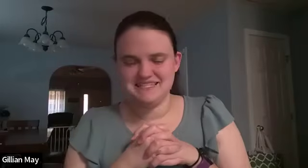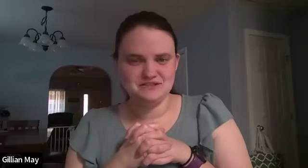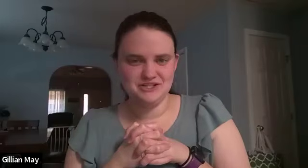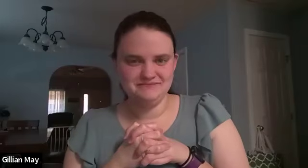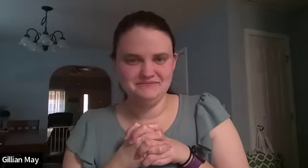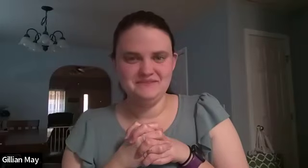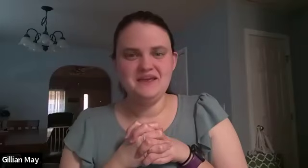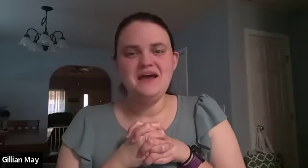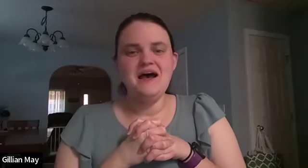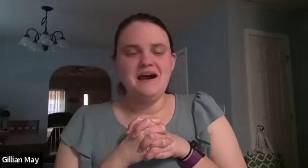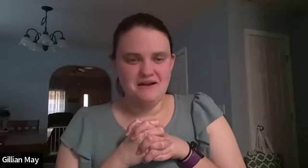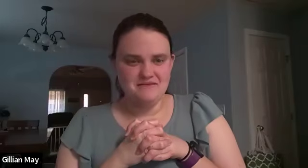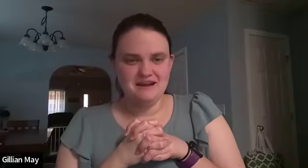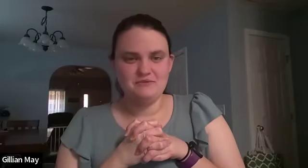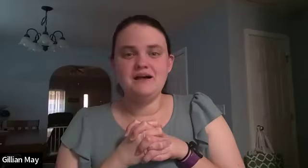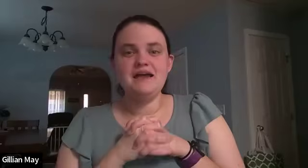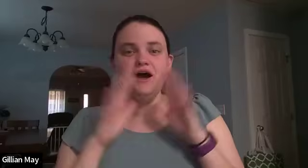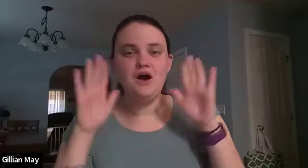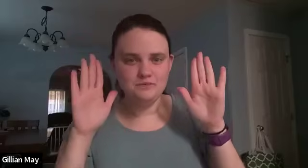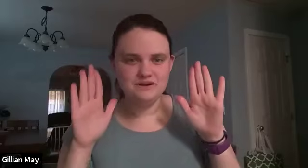that sounds Yeah. good. Okay. Alrighty. Well, I hope you guys